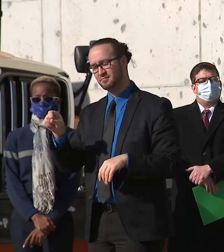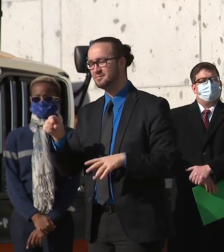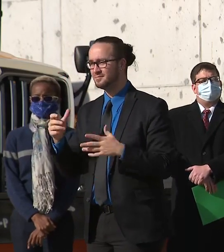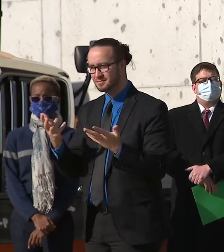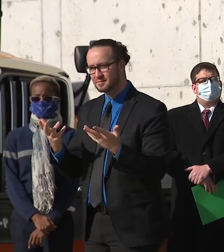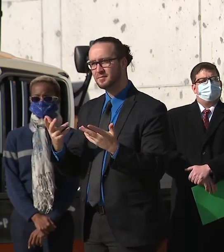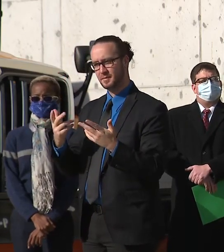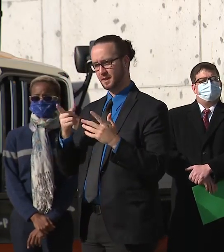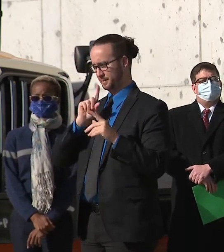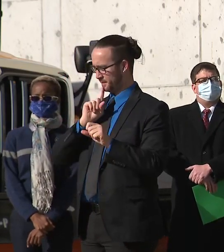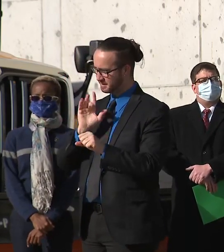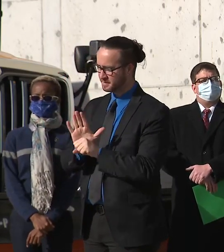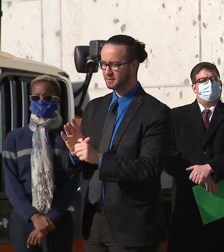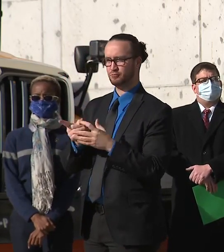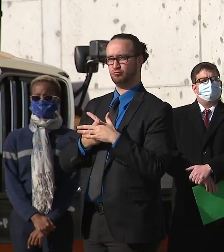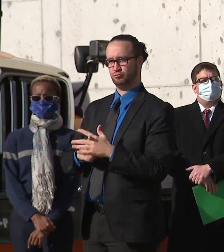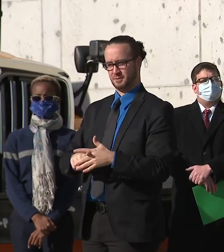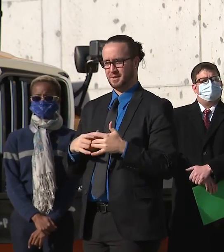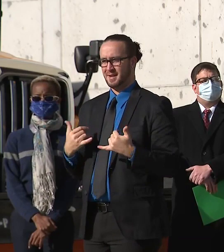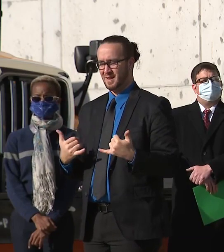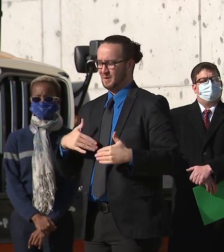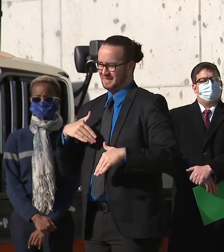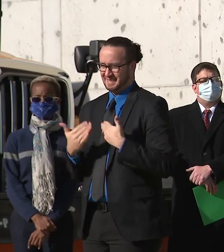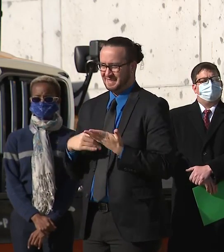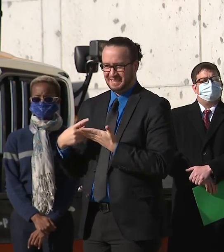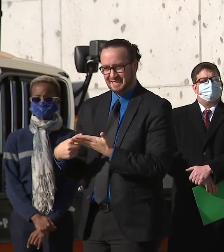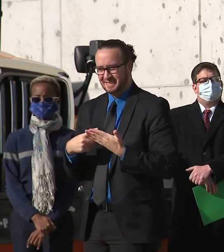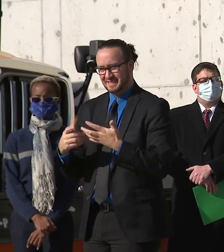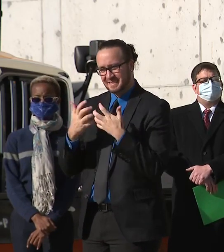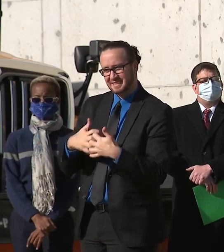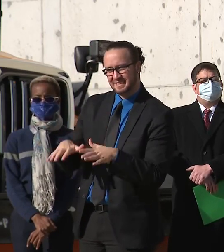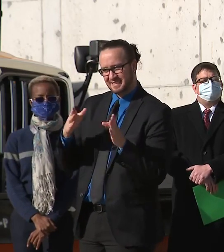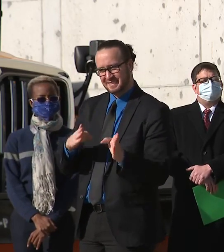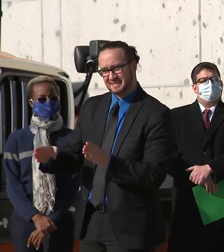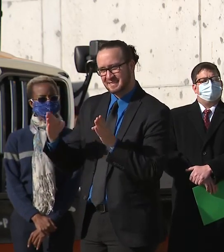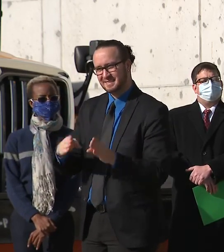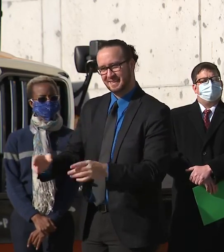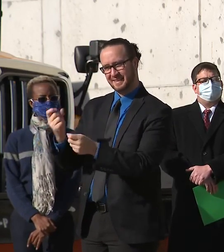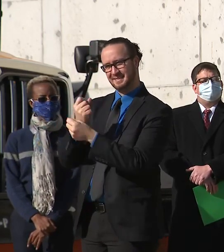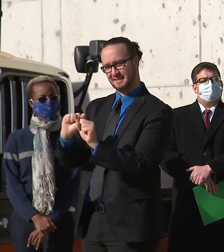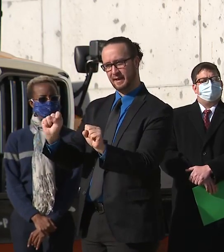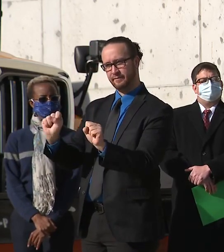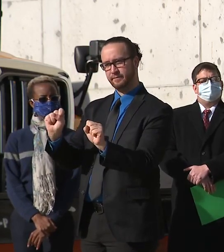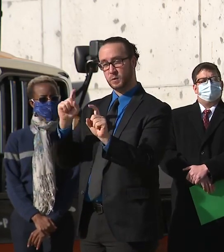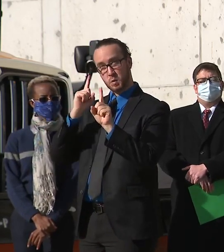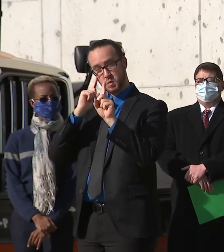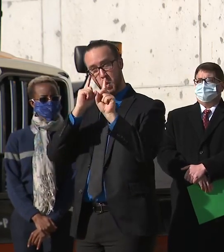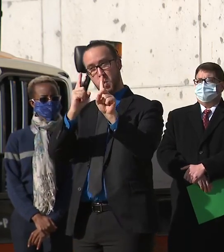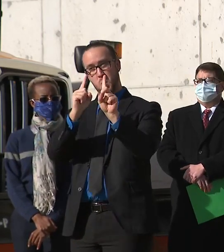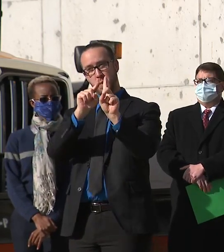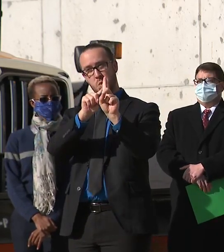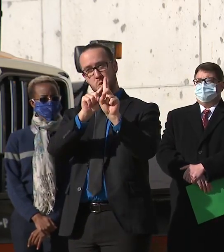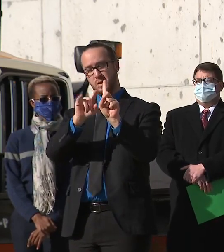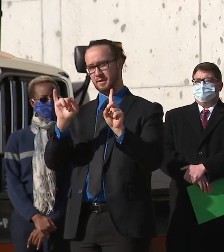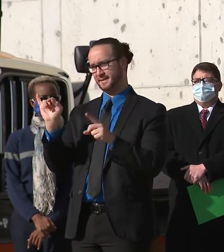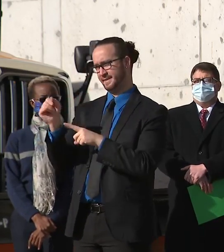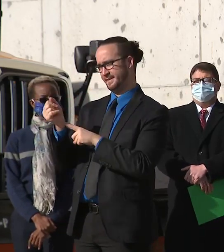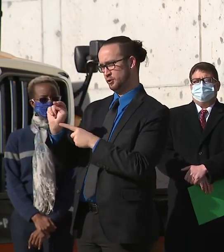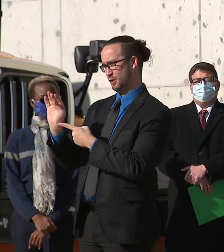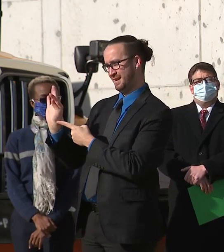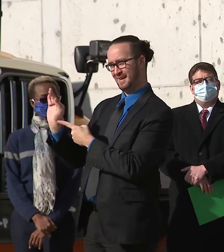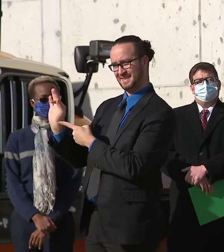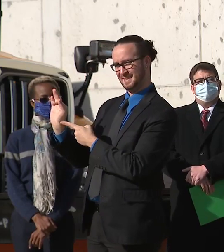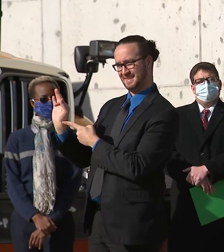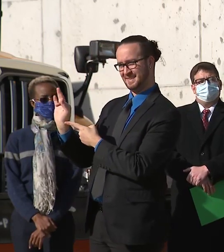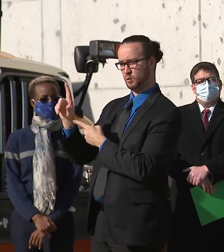possible, and when it's safe. Starting January the 19th, recycling trucks will be back on our streets and